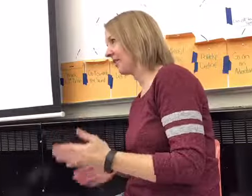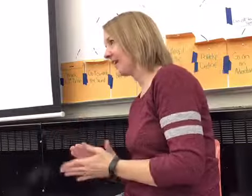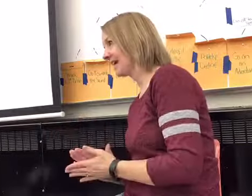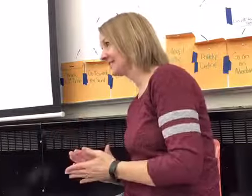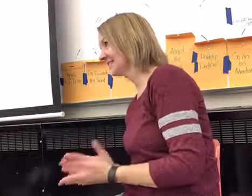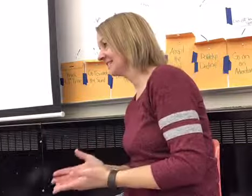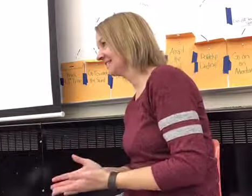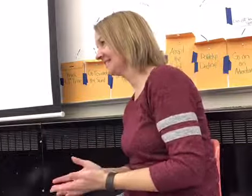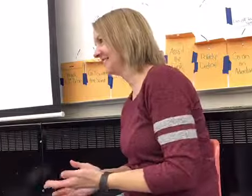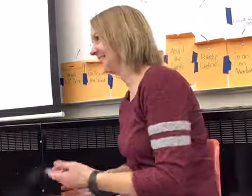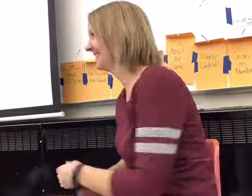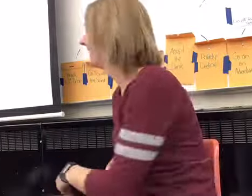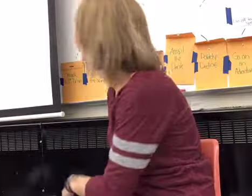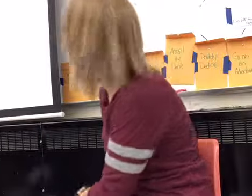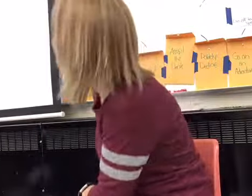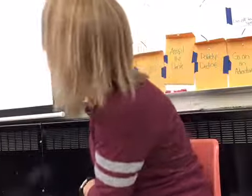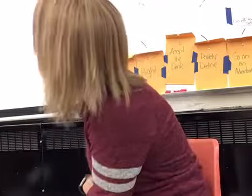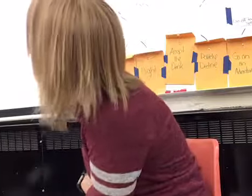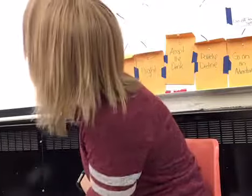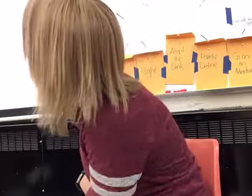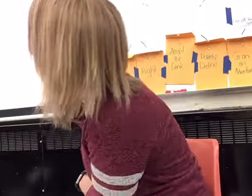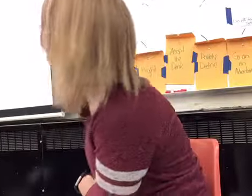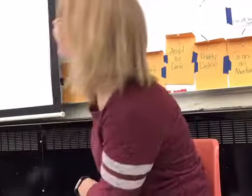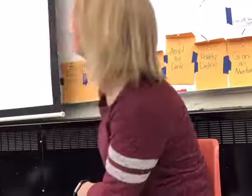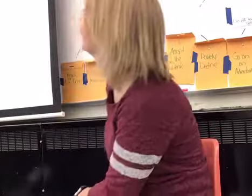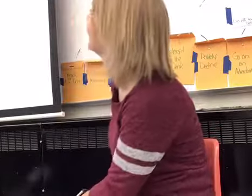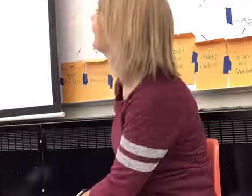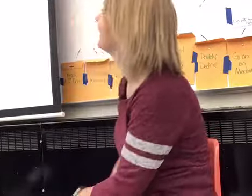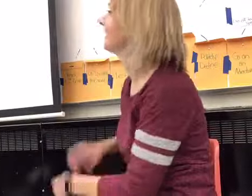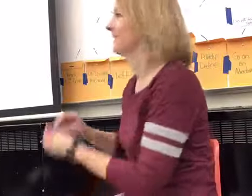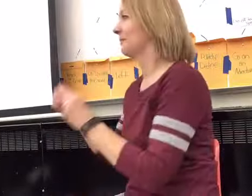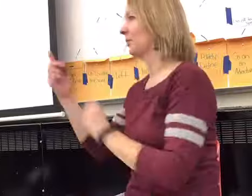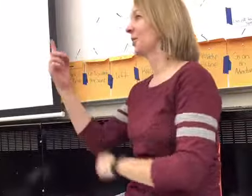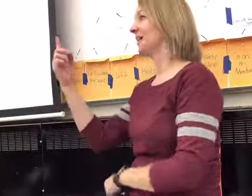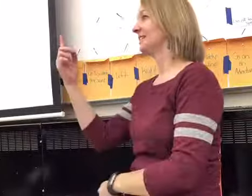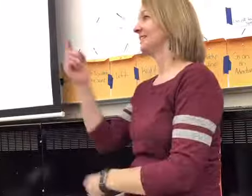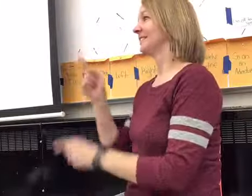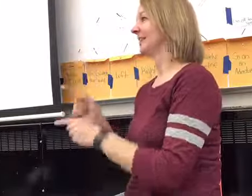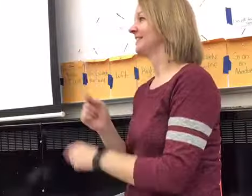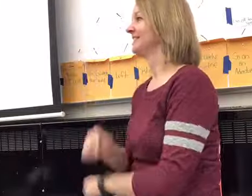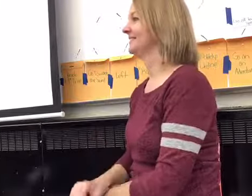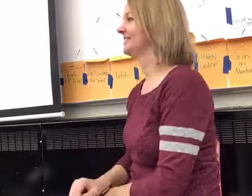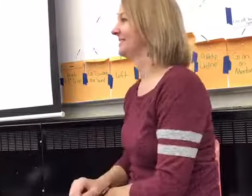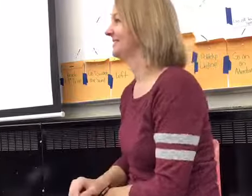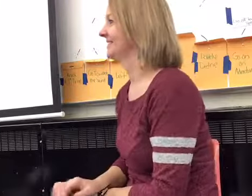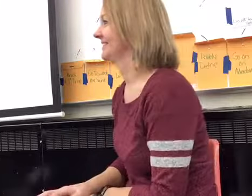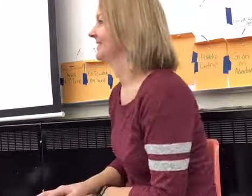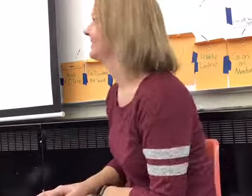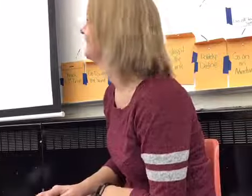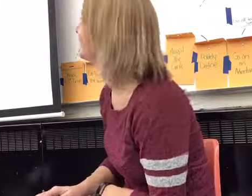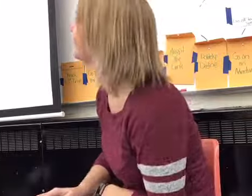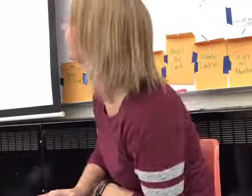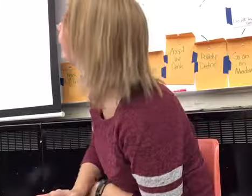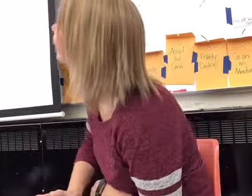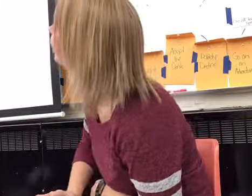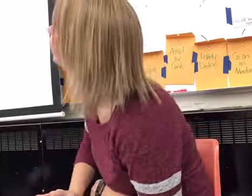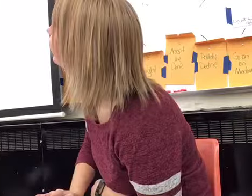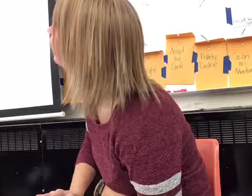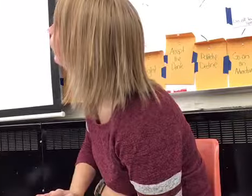All right, fingers up. What is it? It is 1. Good job. 1. Okay. Getting harder.